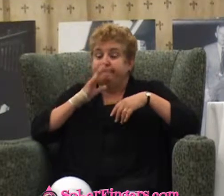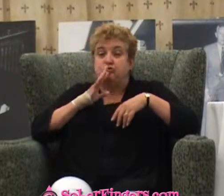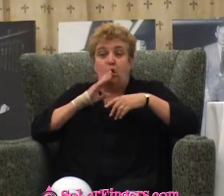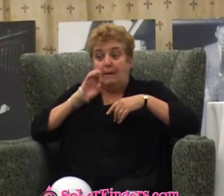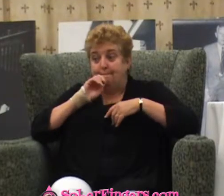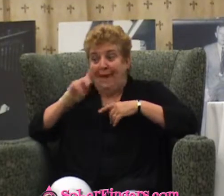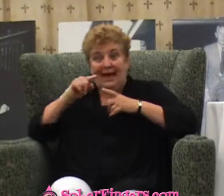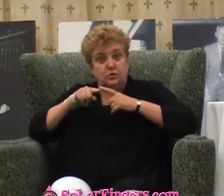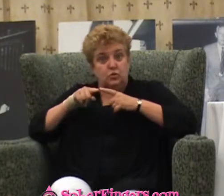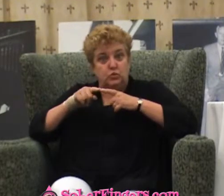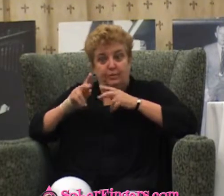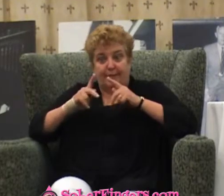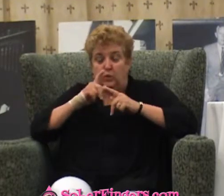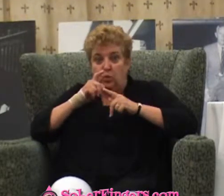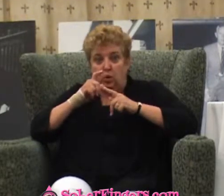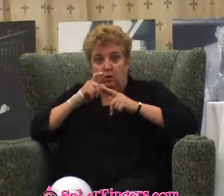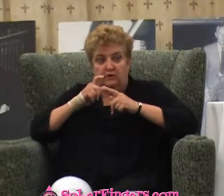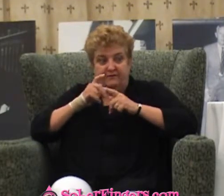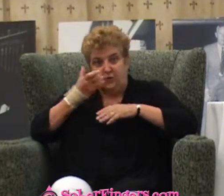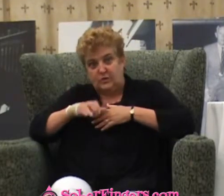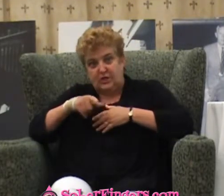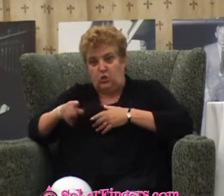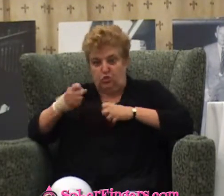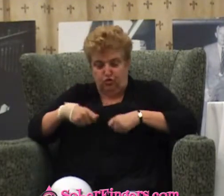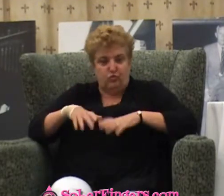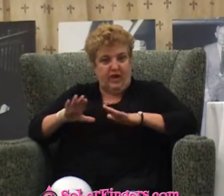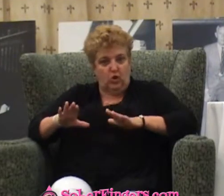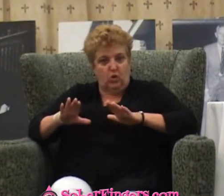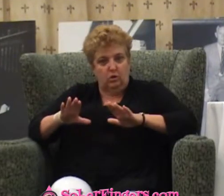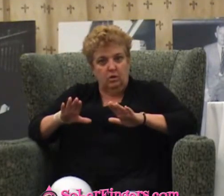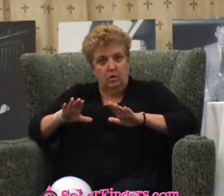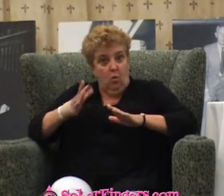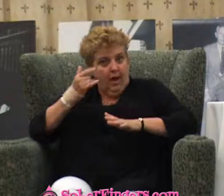back at alcohol? Am I looking back at the magic that I once found in booze?